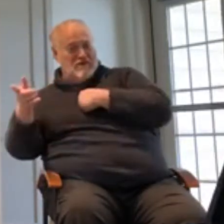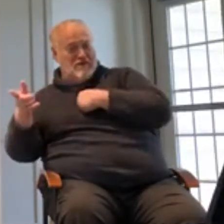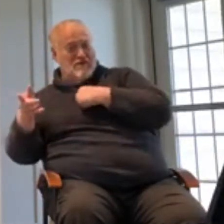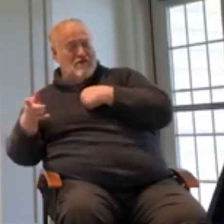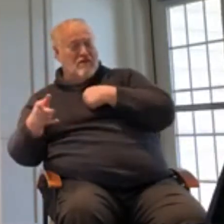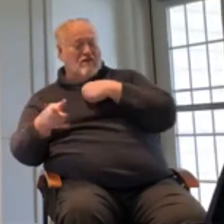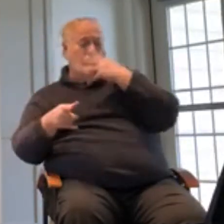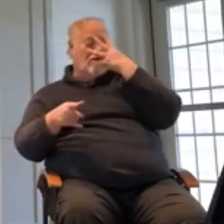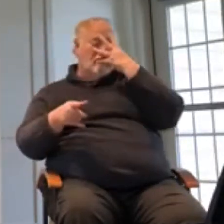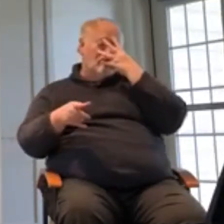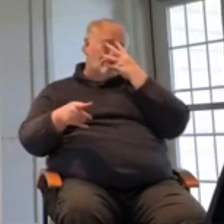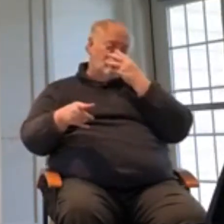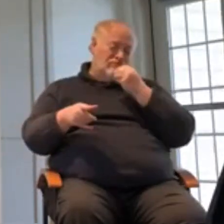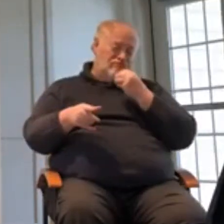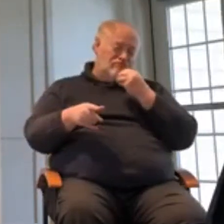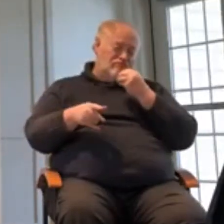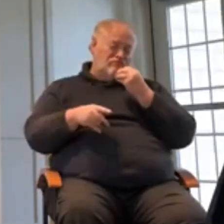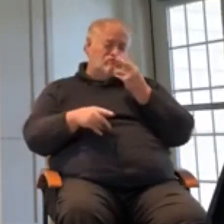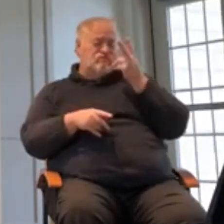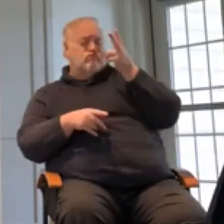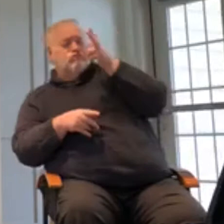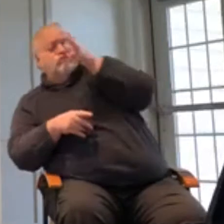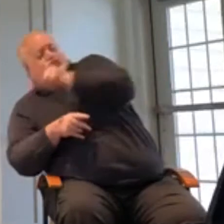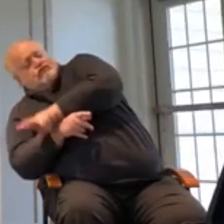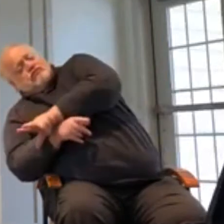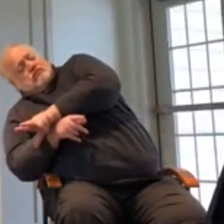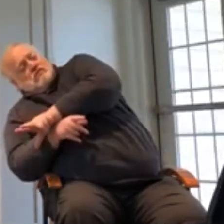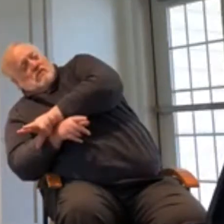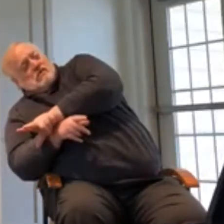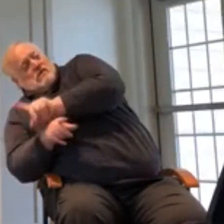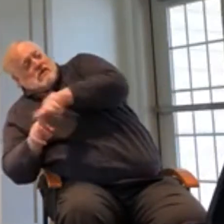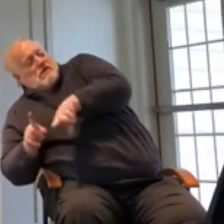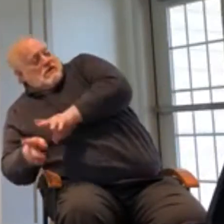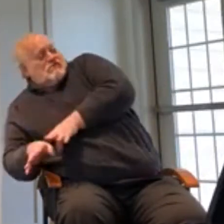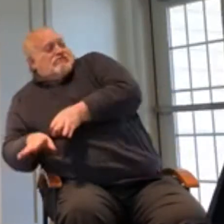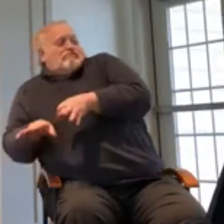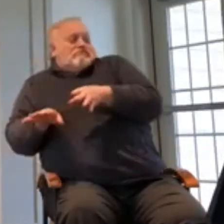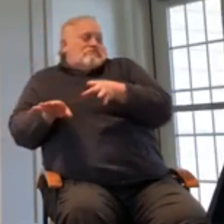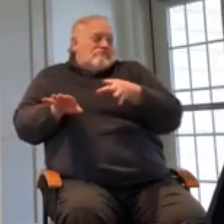asleep and I fell over and I couldn't get back up.